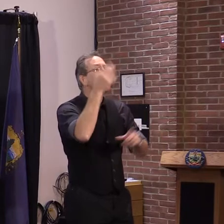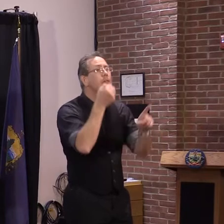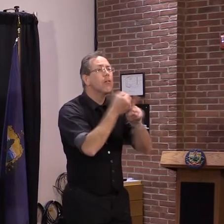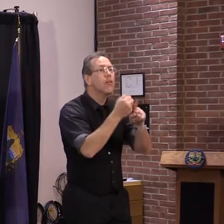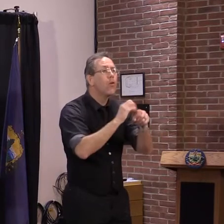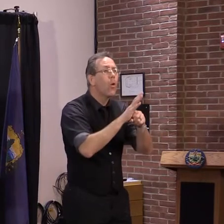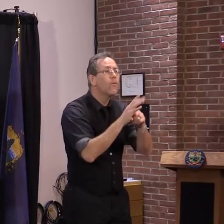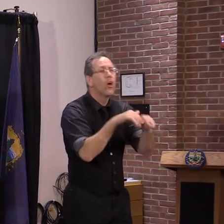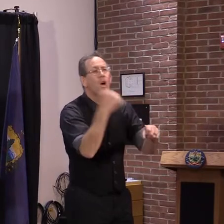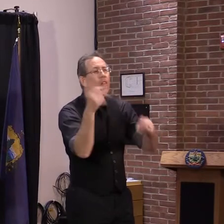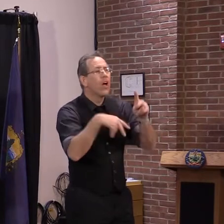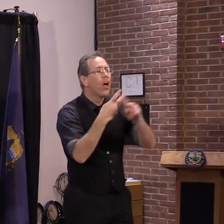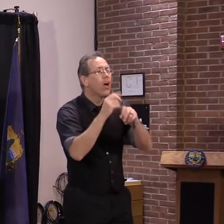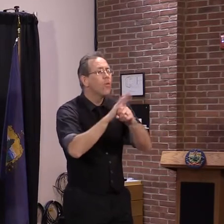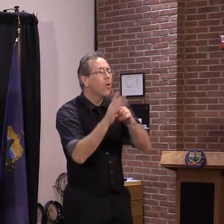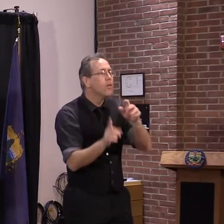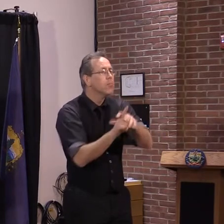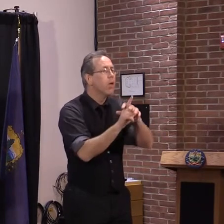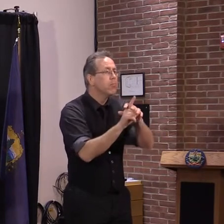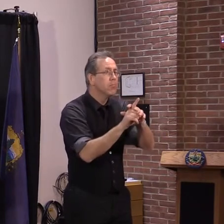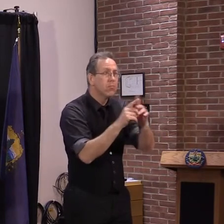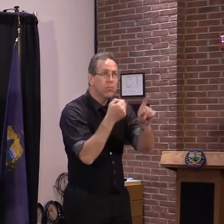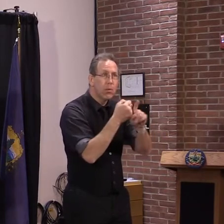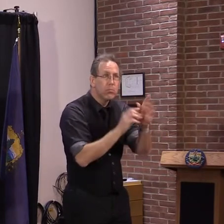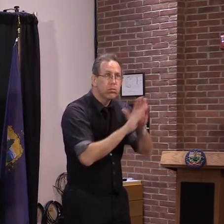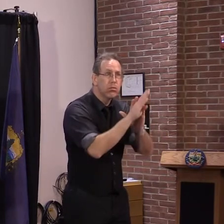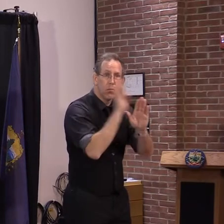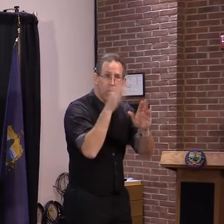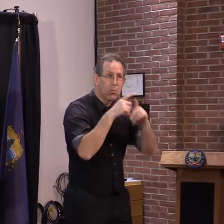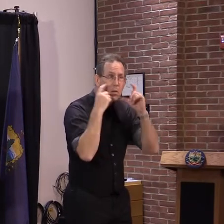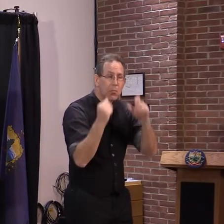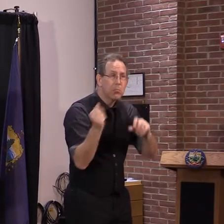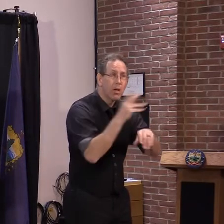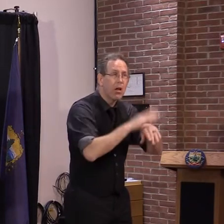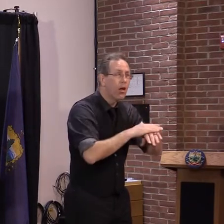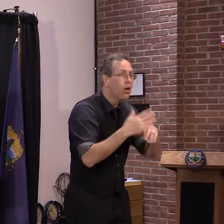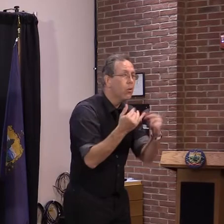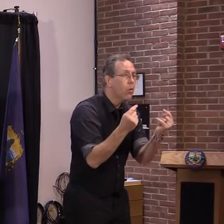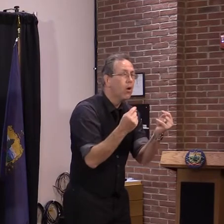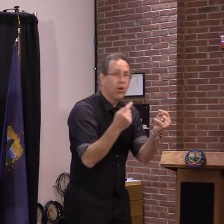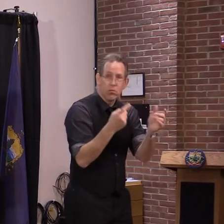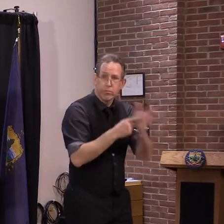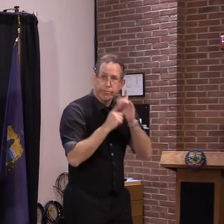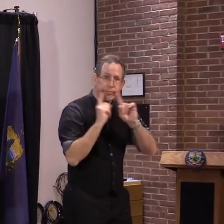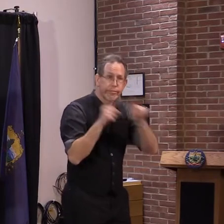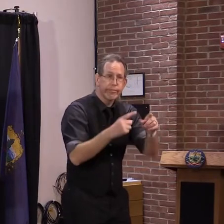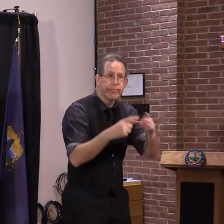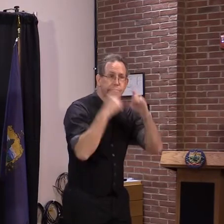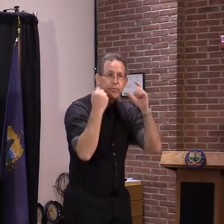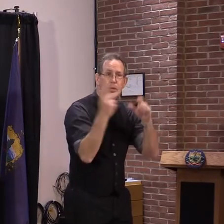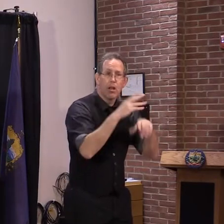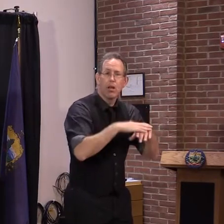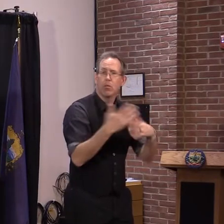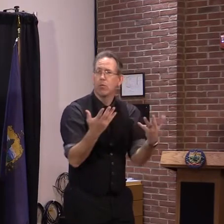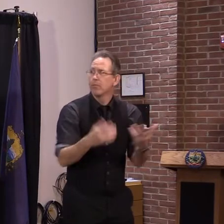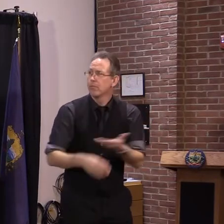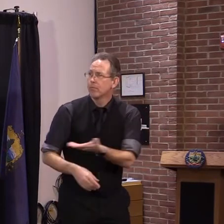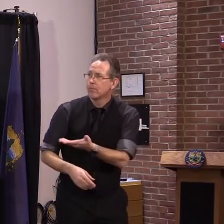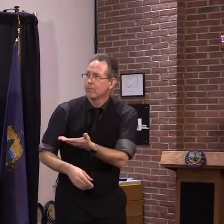months and years, are you prepared to require schools to mask again? Yeah, to